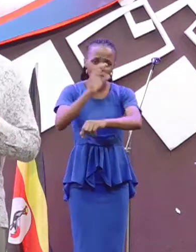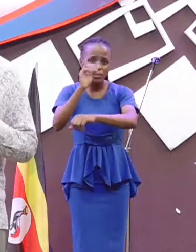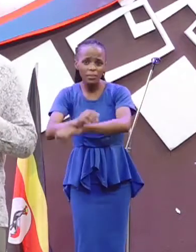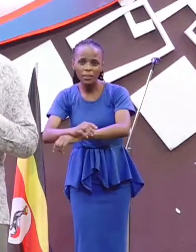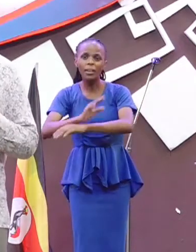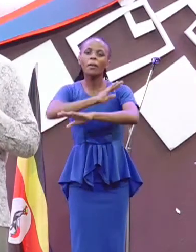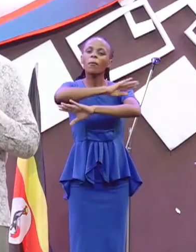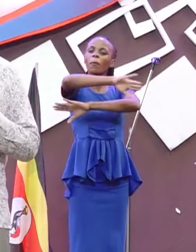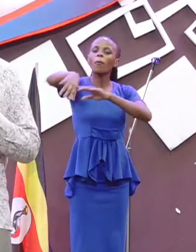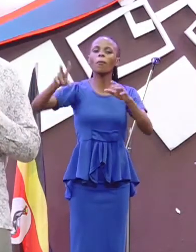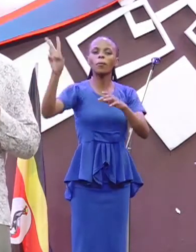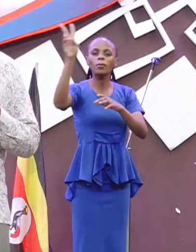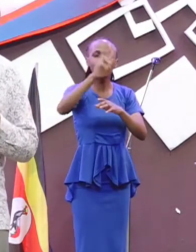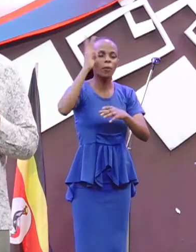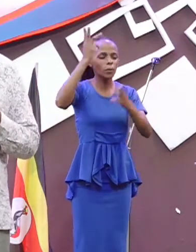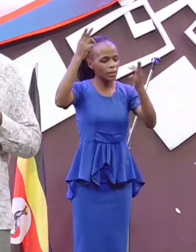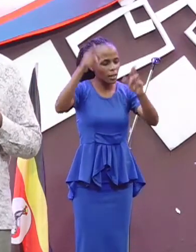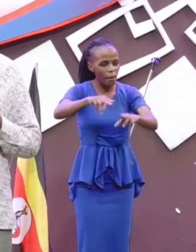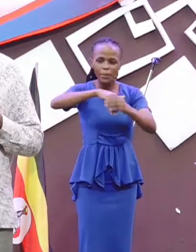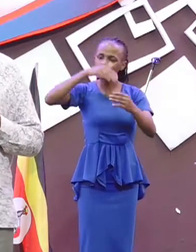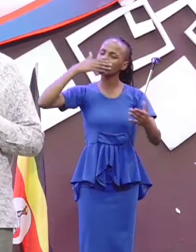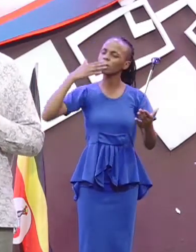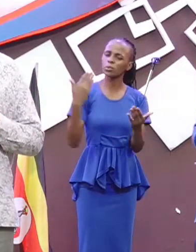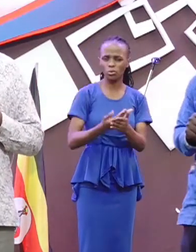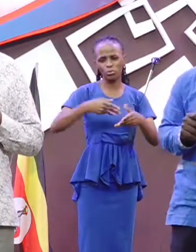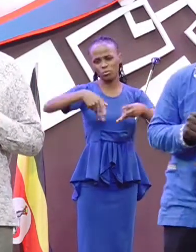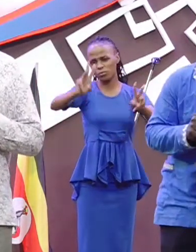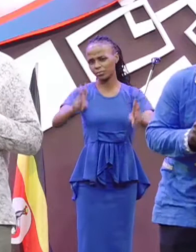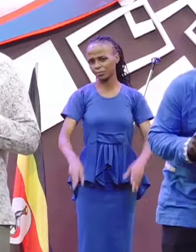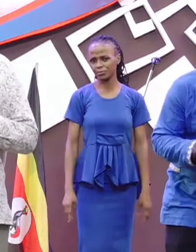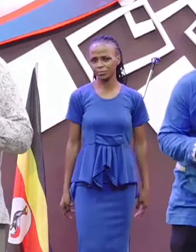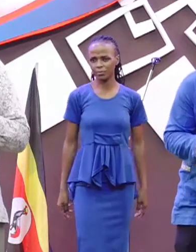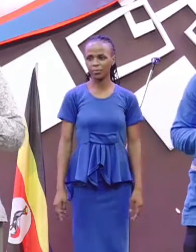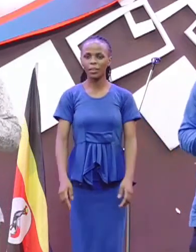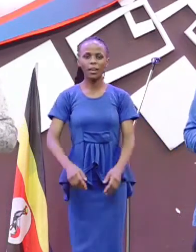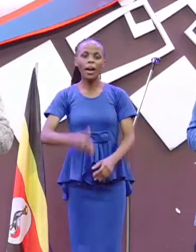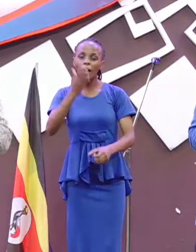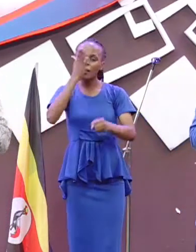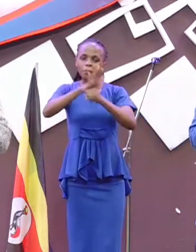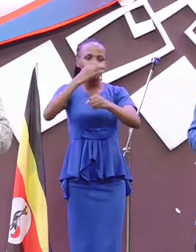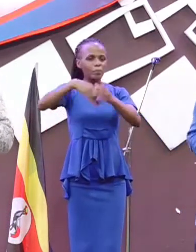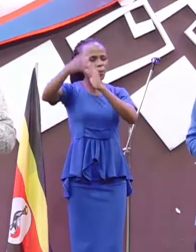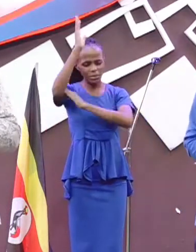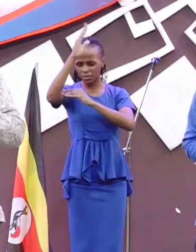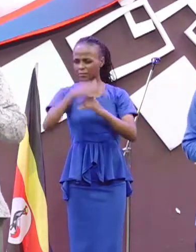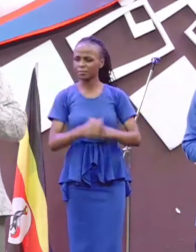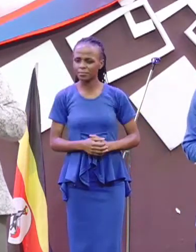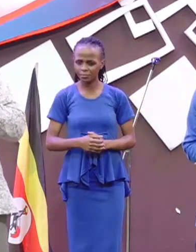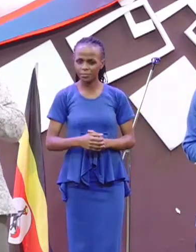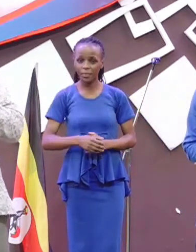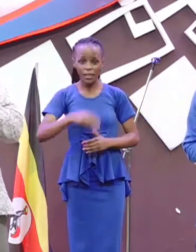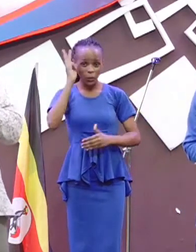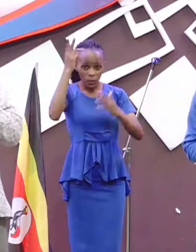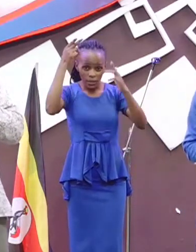wrong, ebyawandikibwa bigenda kutuukirizibwako mu bulungi, the scriptures will be perfected on you in good, n'ebisuubizo bya Katonda, and the promise of God